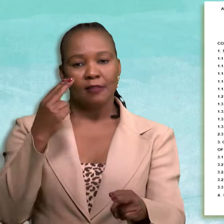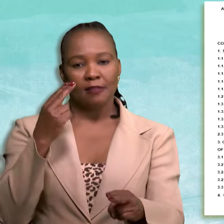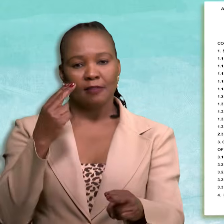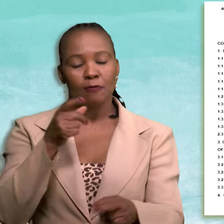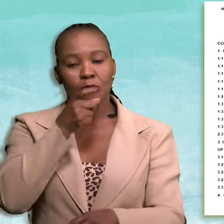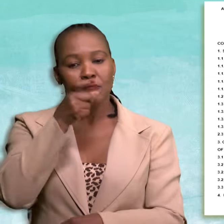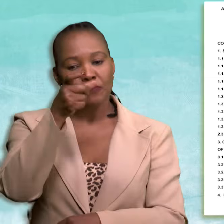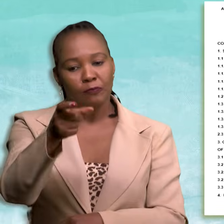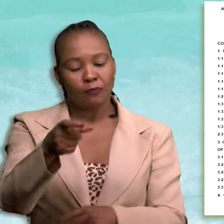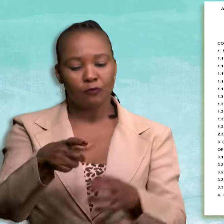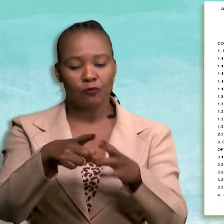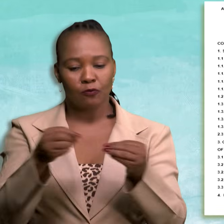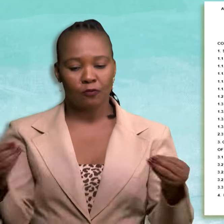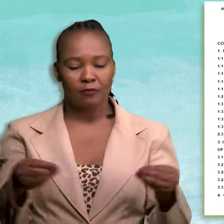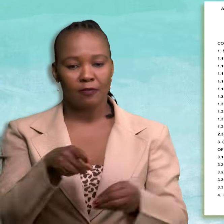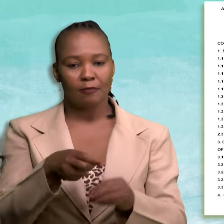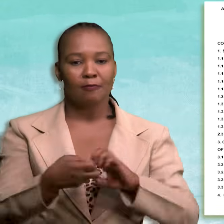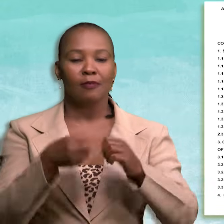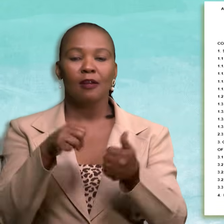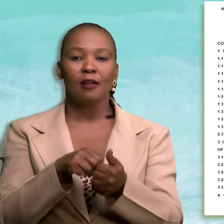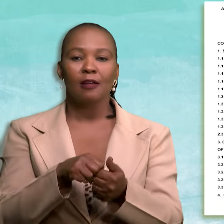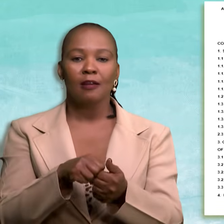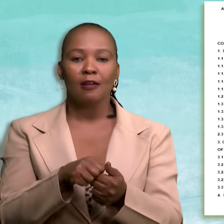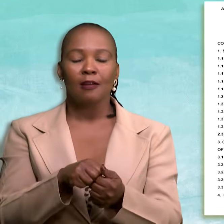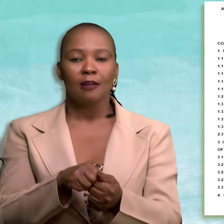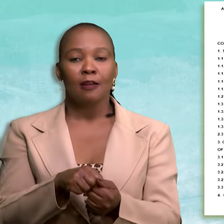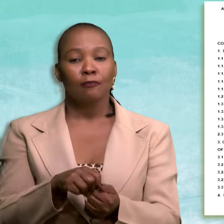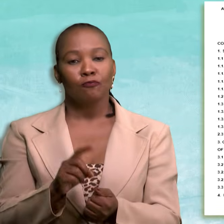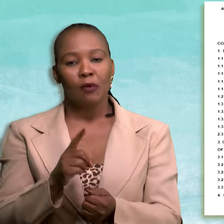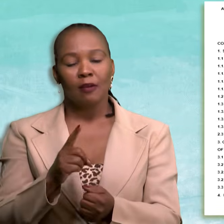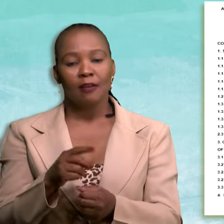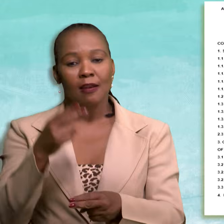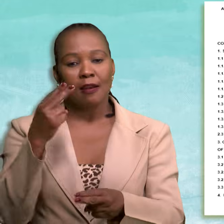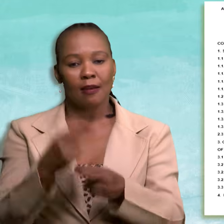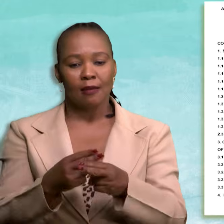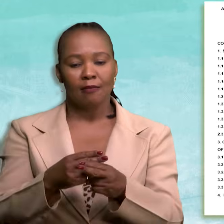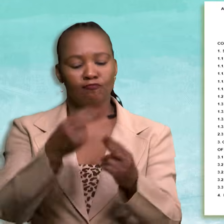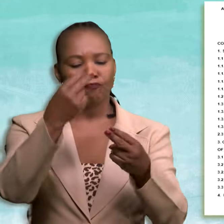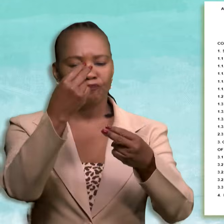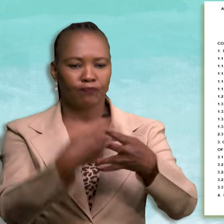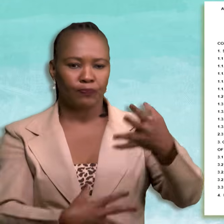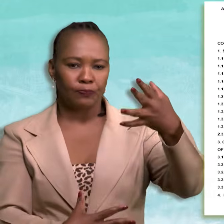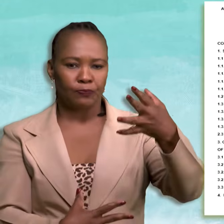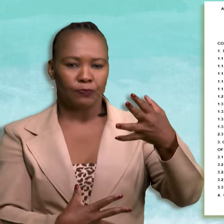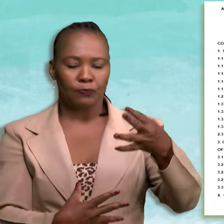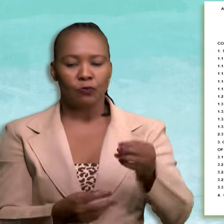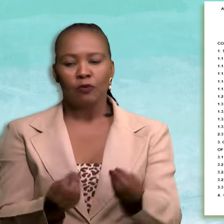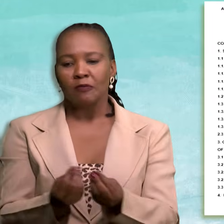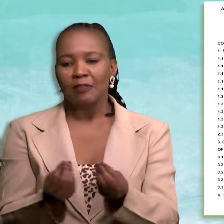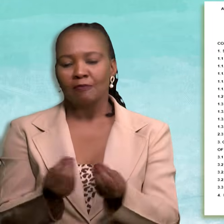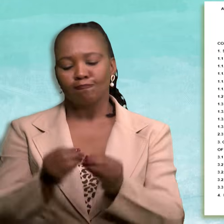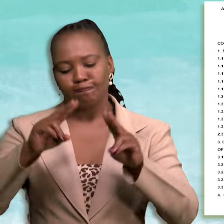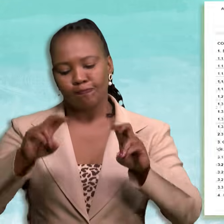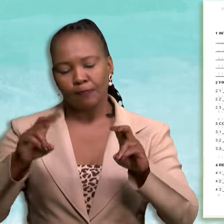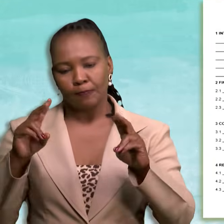the final recommendations to solve the problem, and the final list of sources consulted